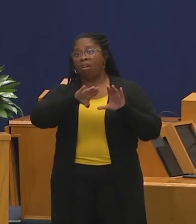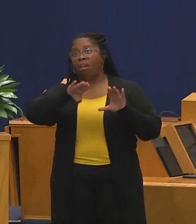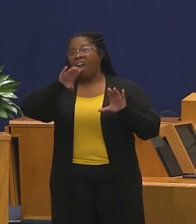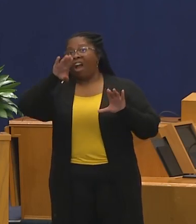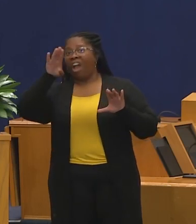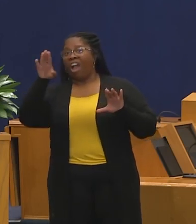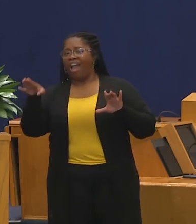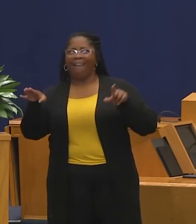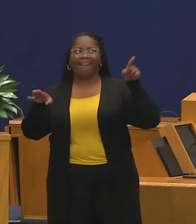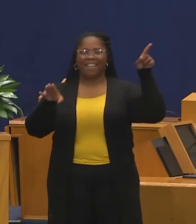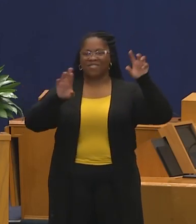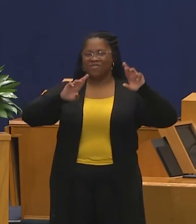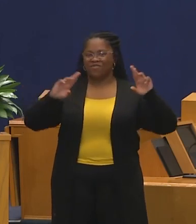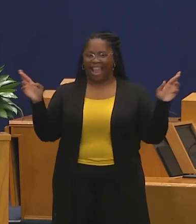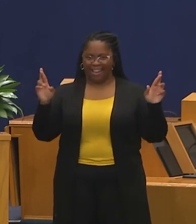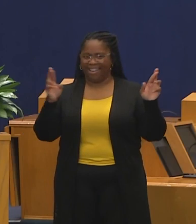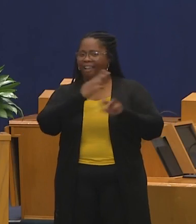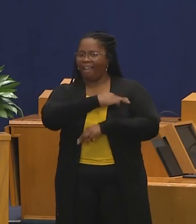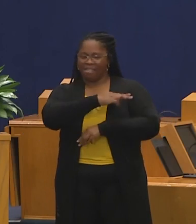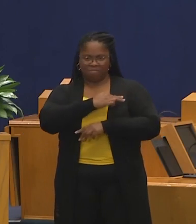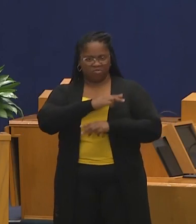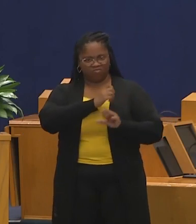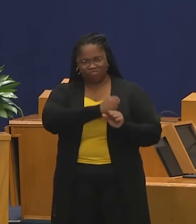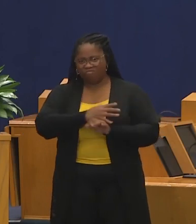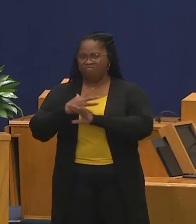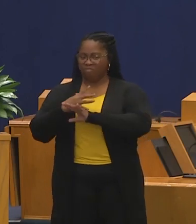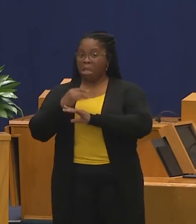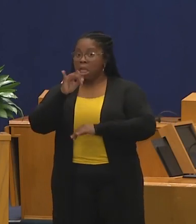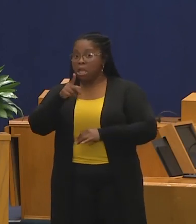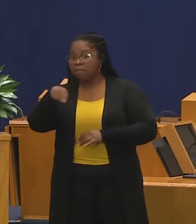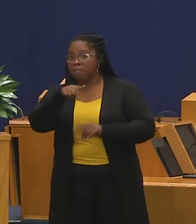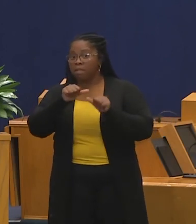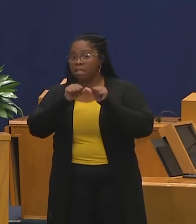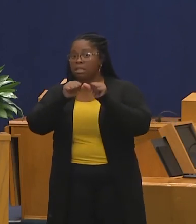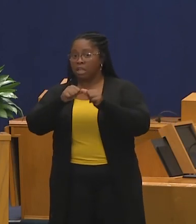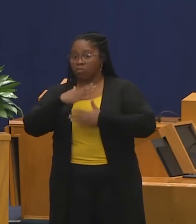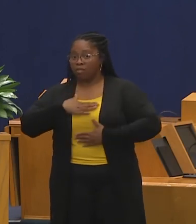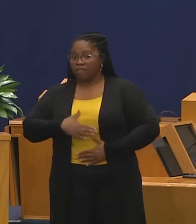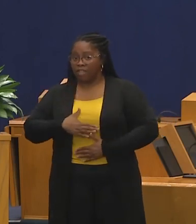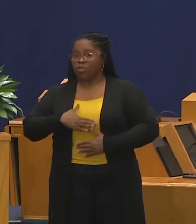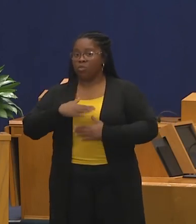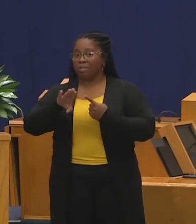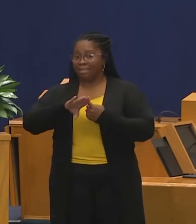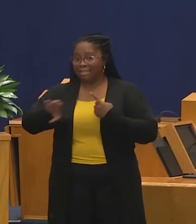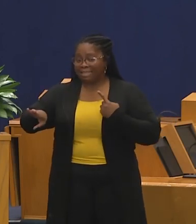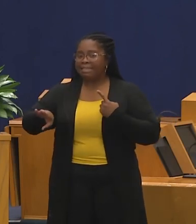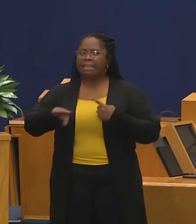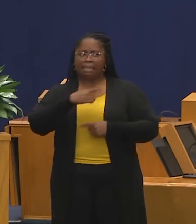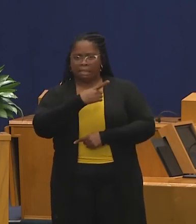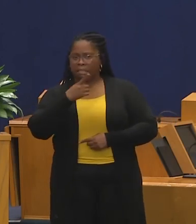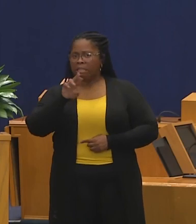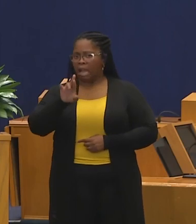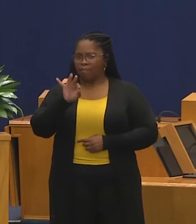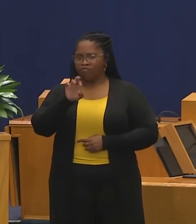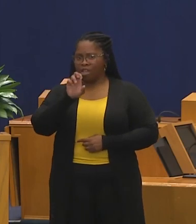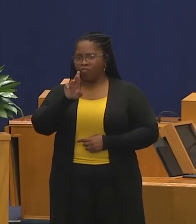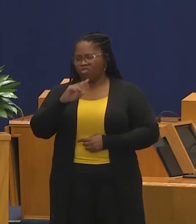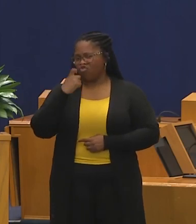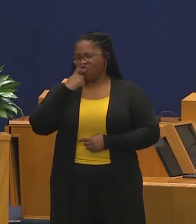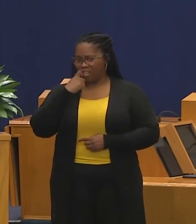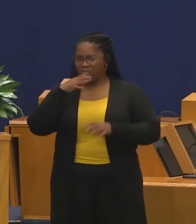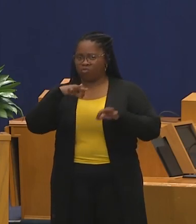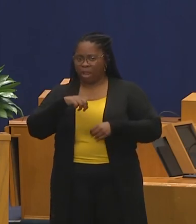maintain the current physical distancing guidelines that are consistent with what Dr. Ferrer just described with the extension of the health officer